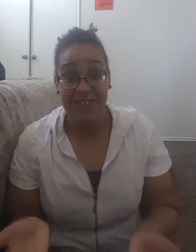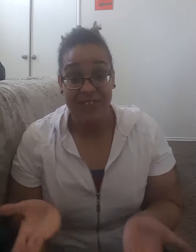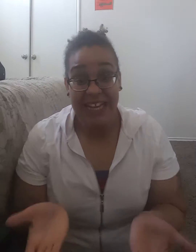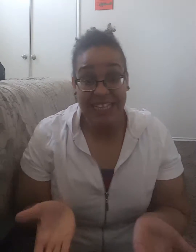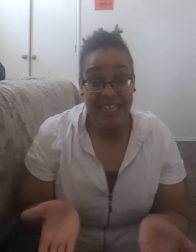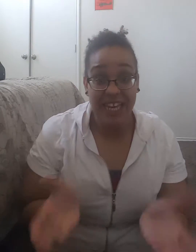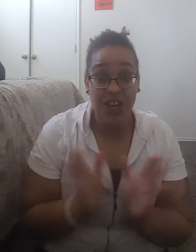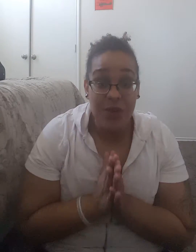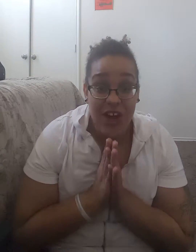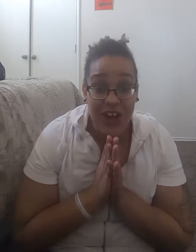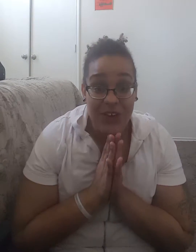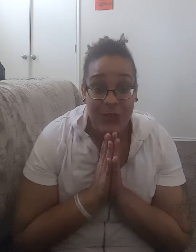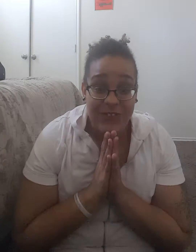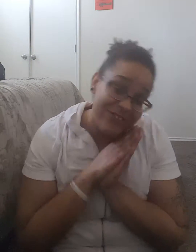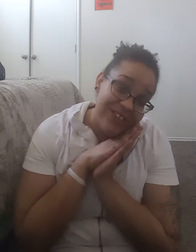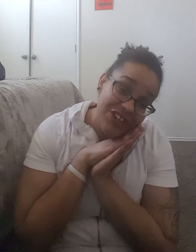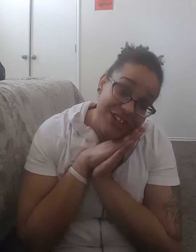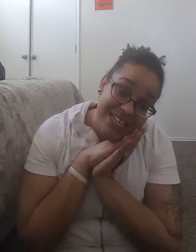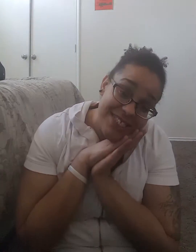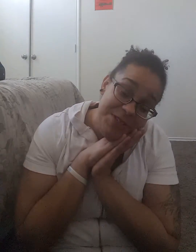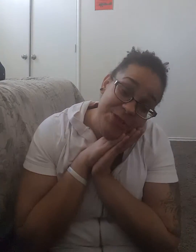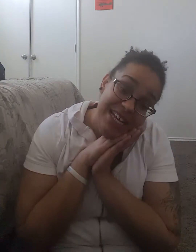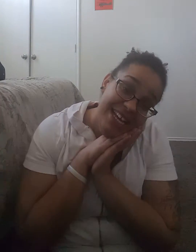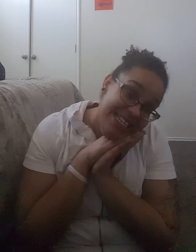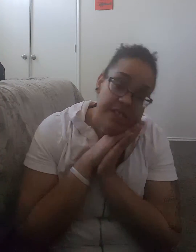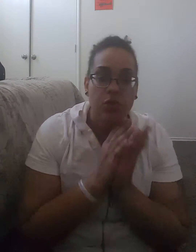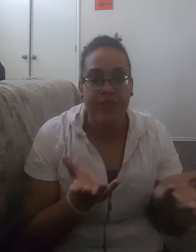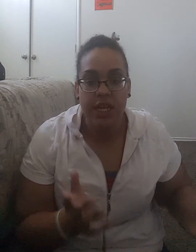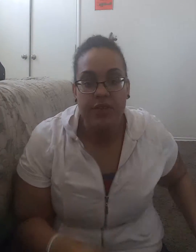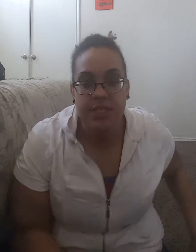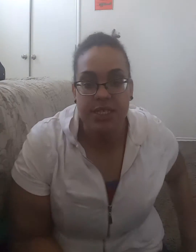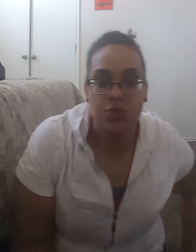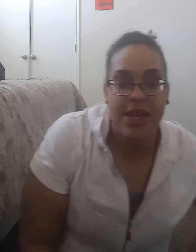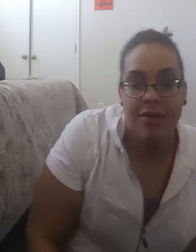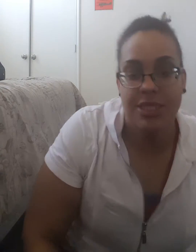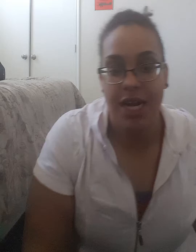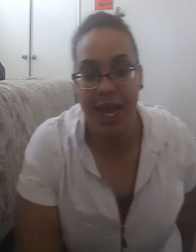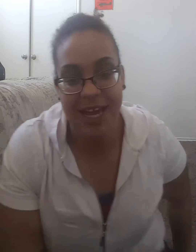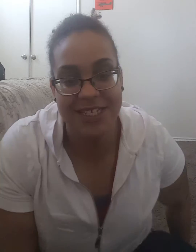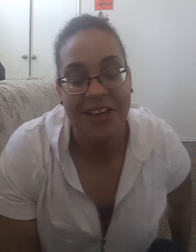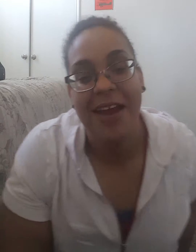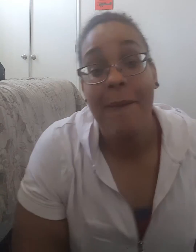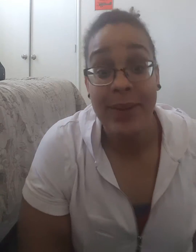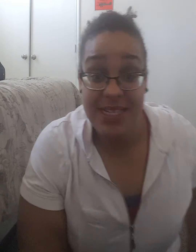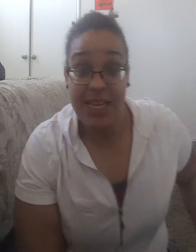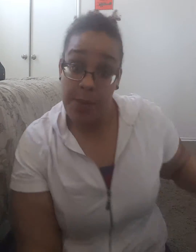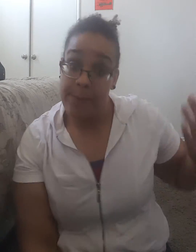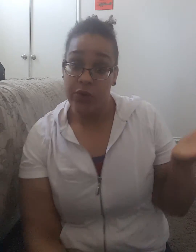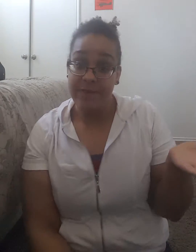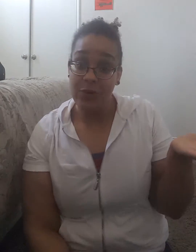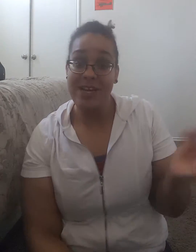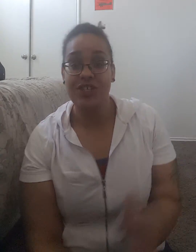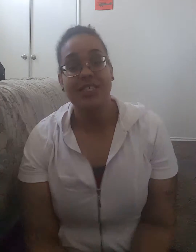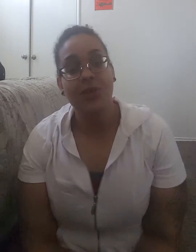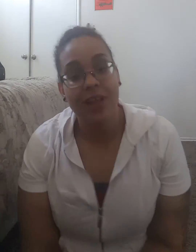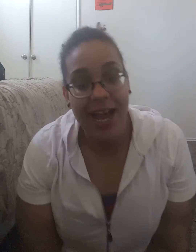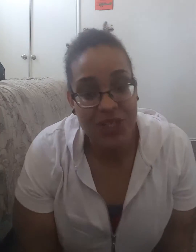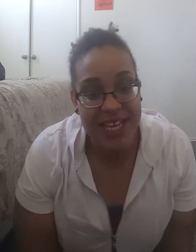And finally, here we are learning some new signs for videos this week. I'm sorry, guys, but it's important information, so we'll actually get